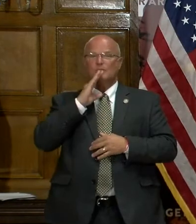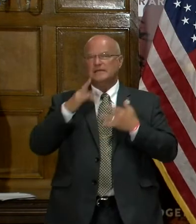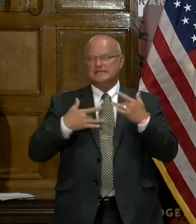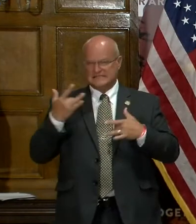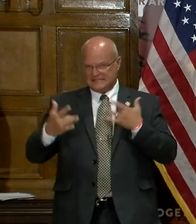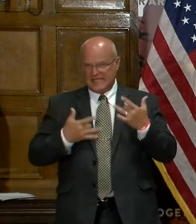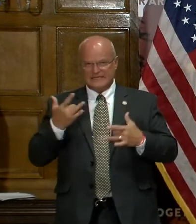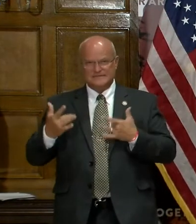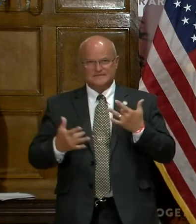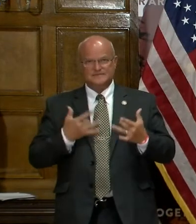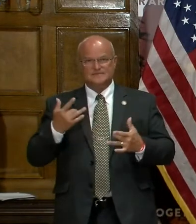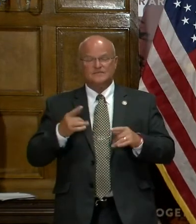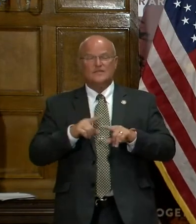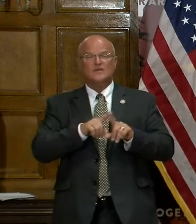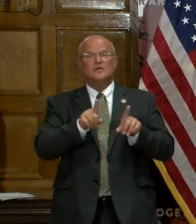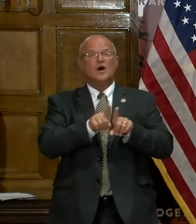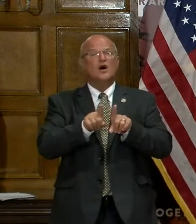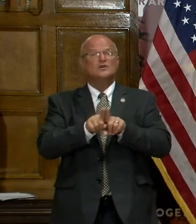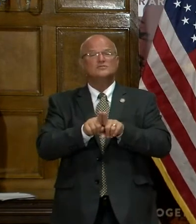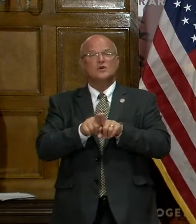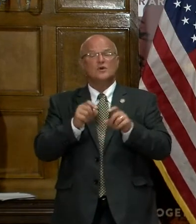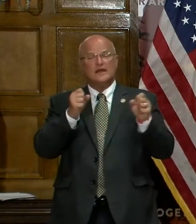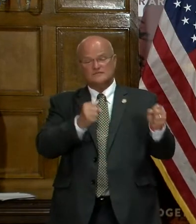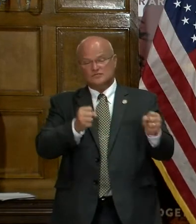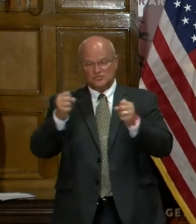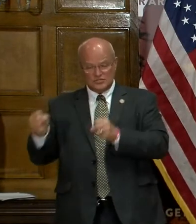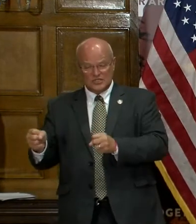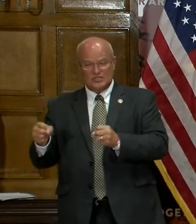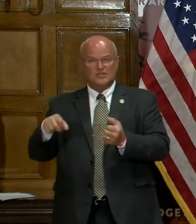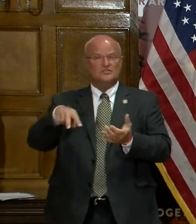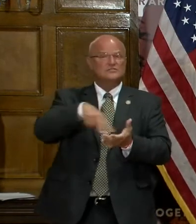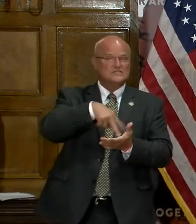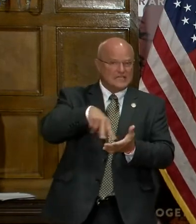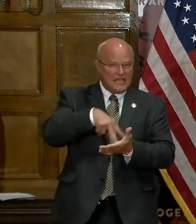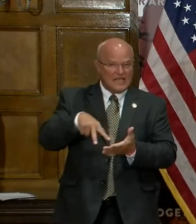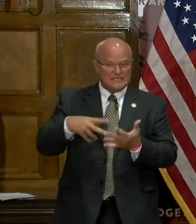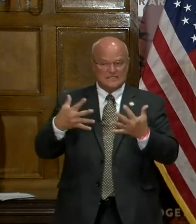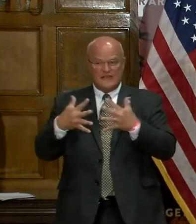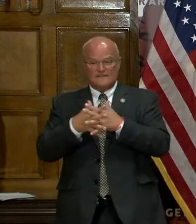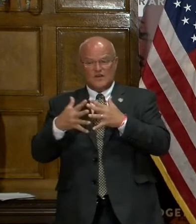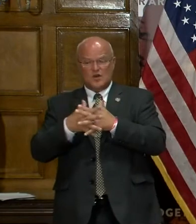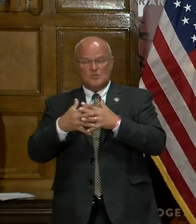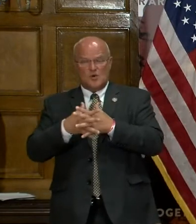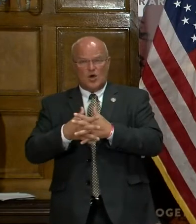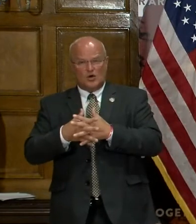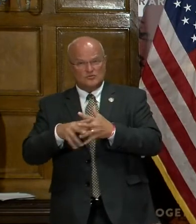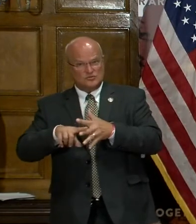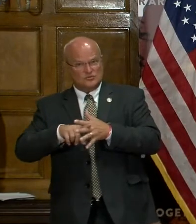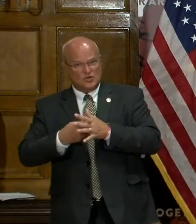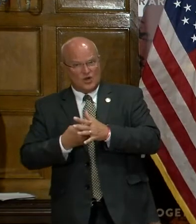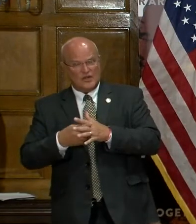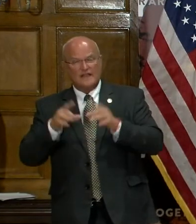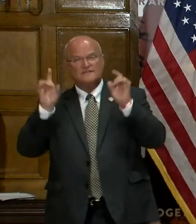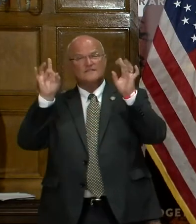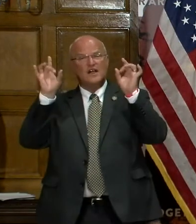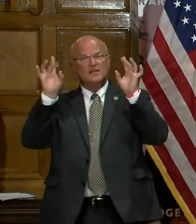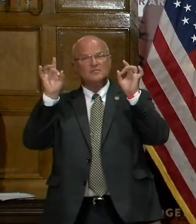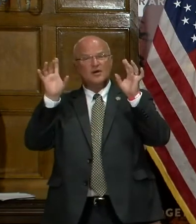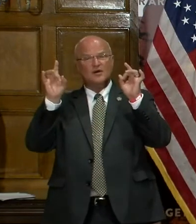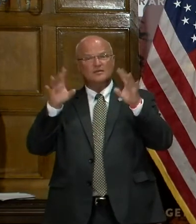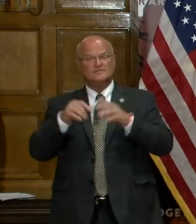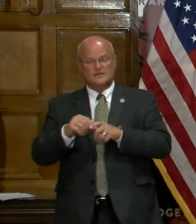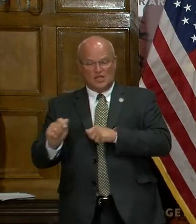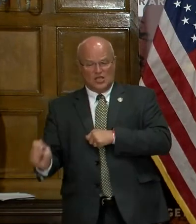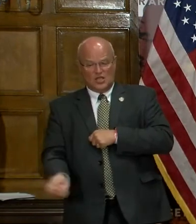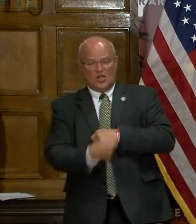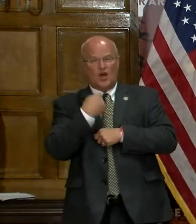very excited. But also, you know, we have cheer and dance, and now football is going to get started, and volleyball. We've already got